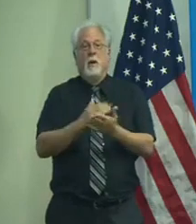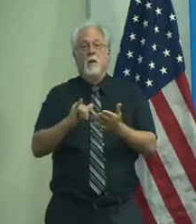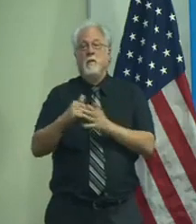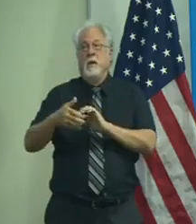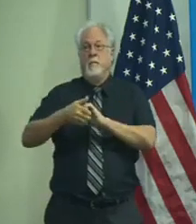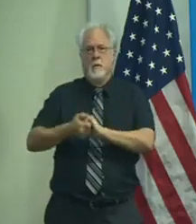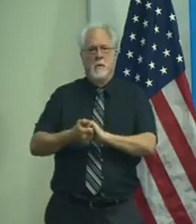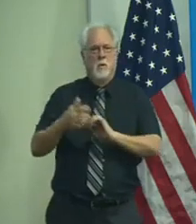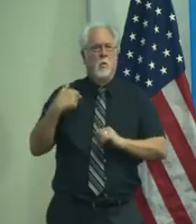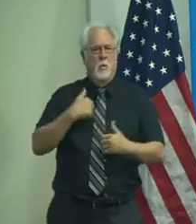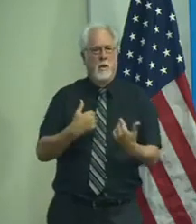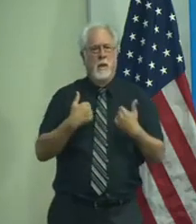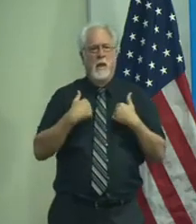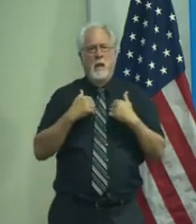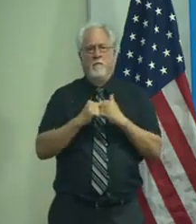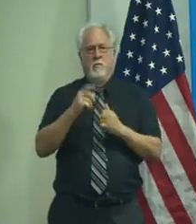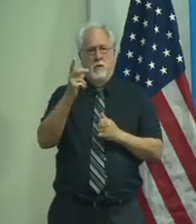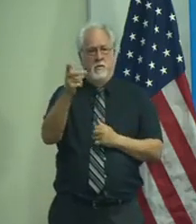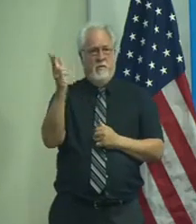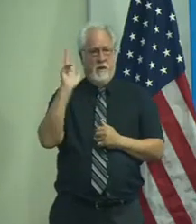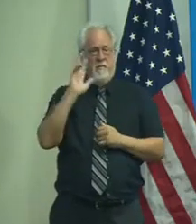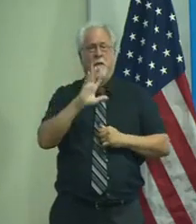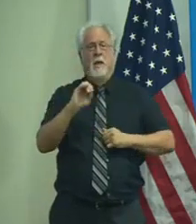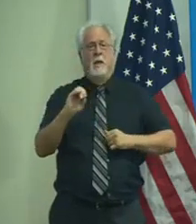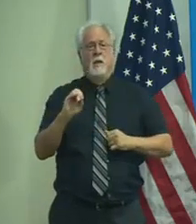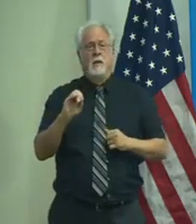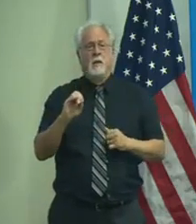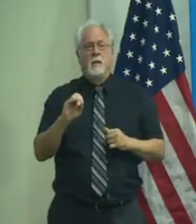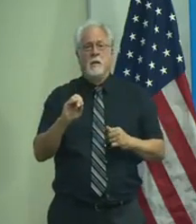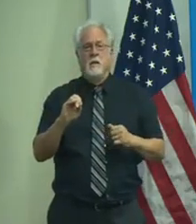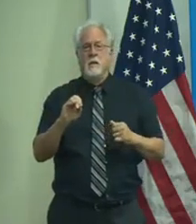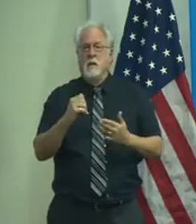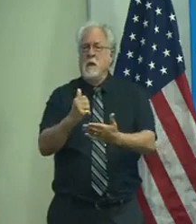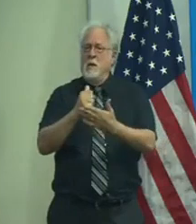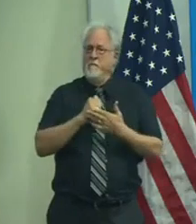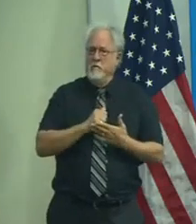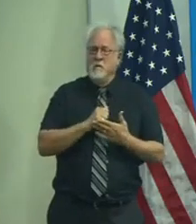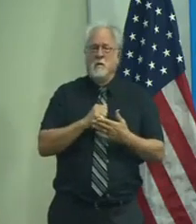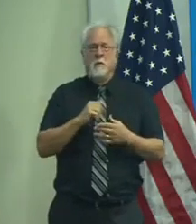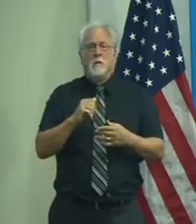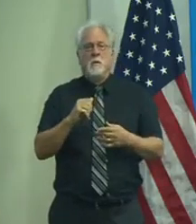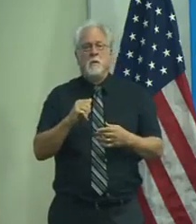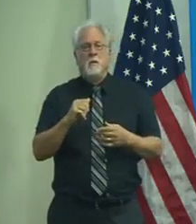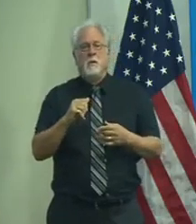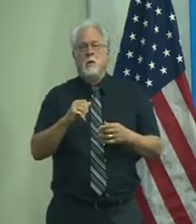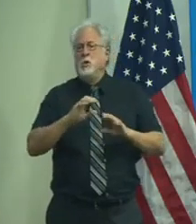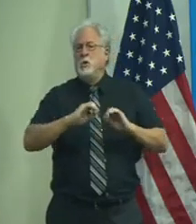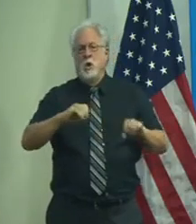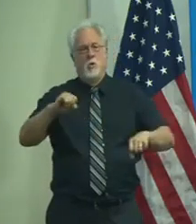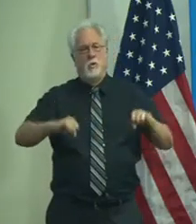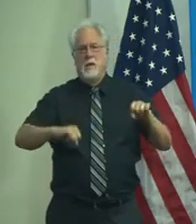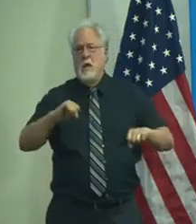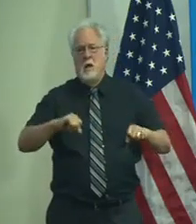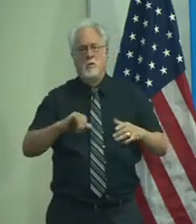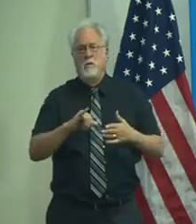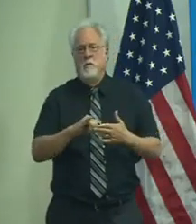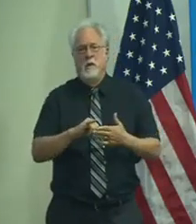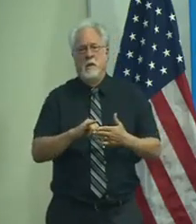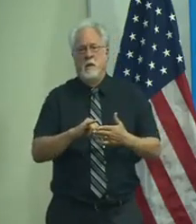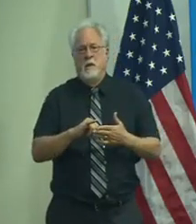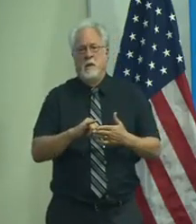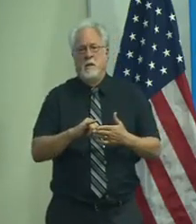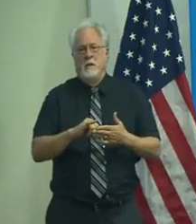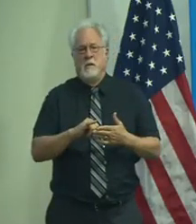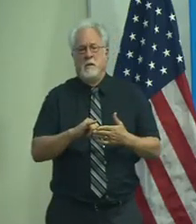partnership that we have with them, and it's very, very helpful. There's no doubt that